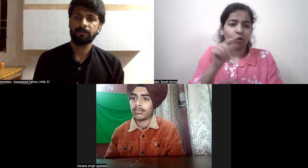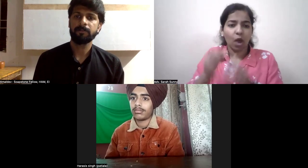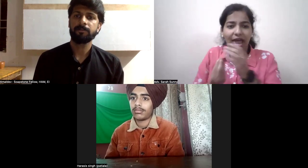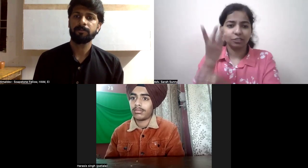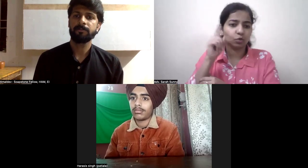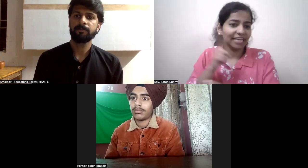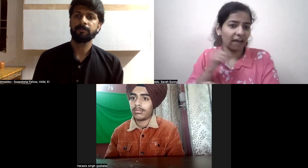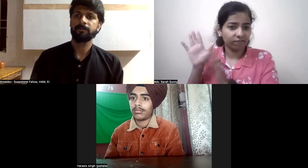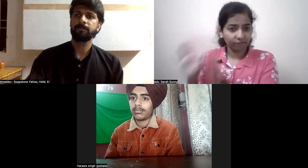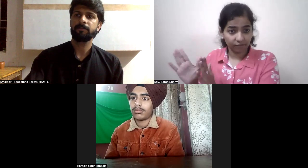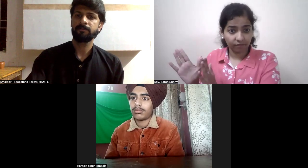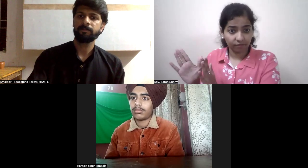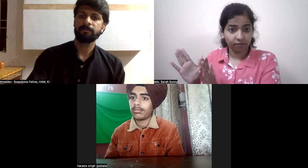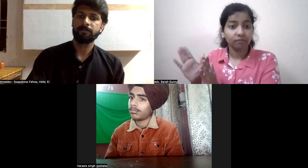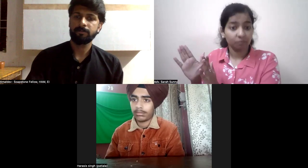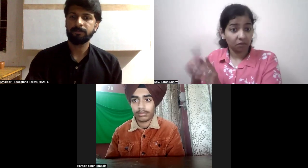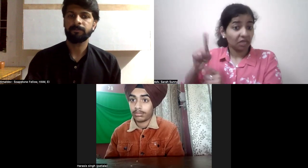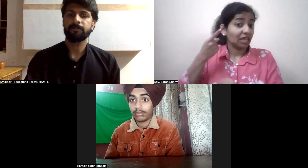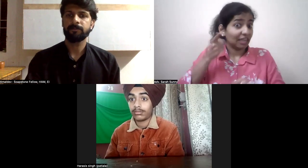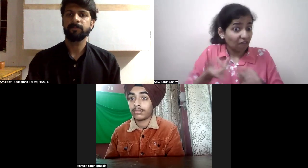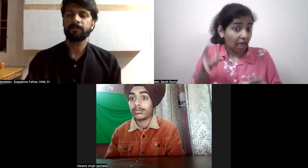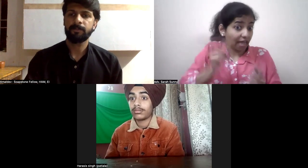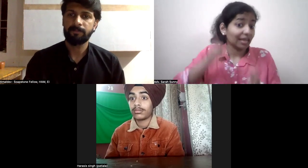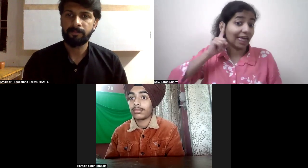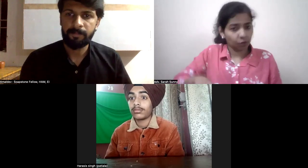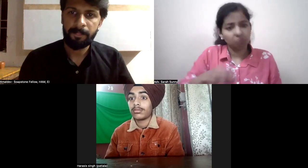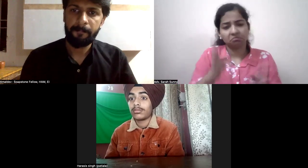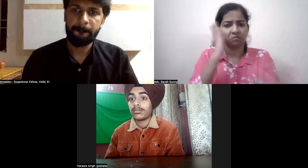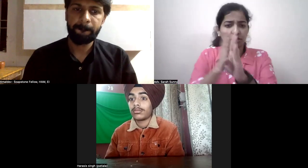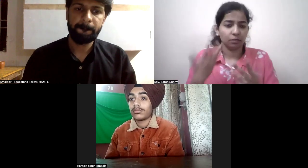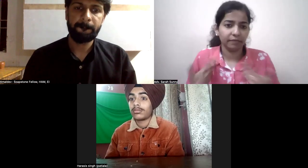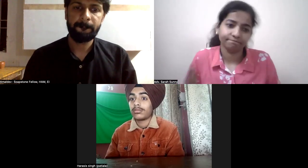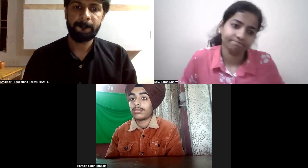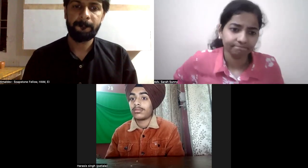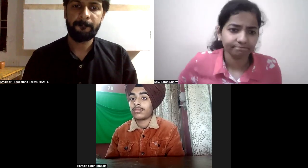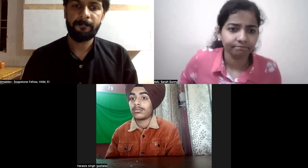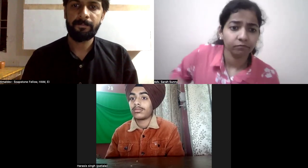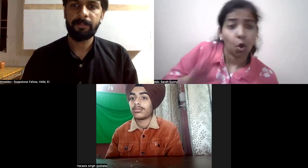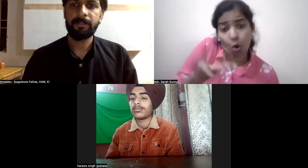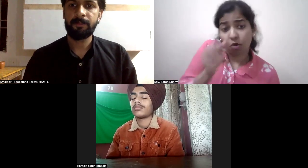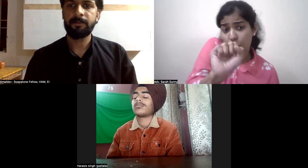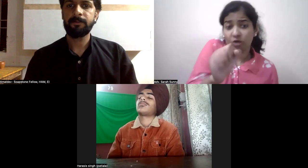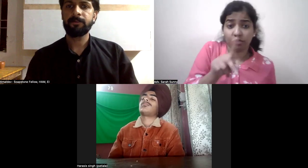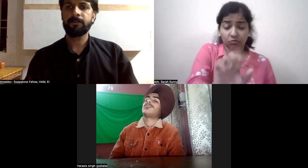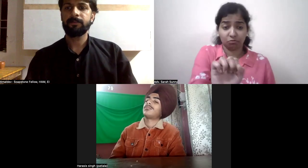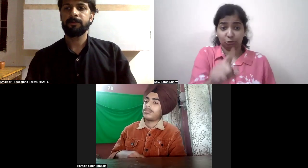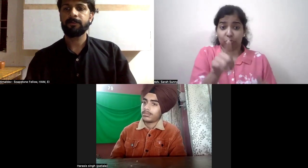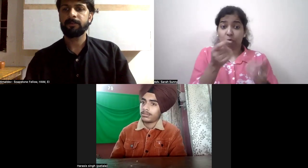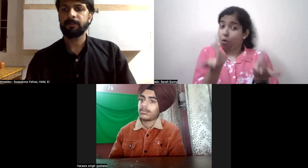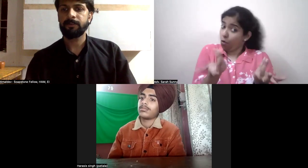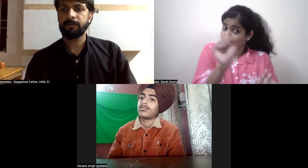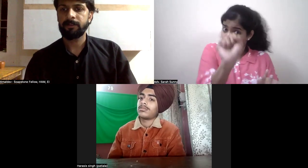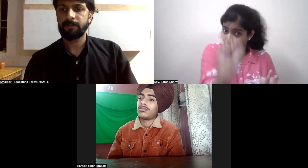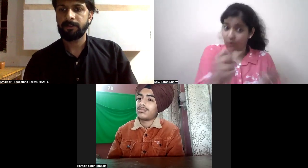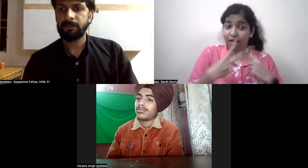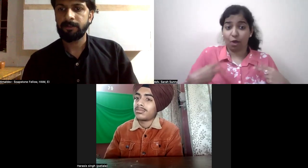for them. So if you have a deaf association, and you can try that as